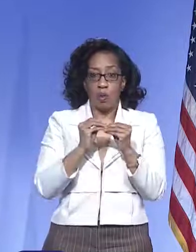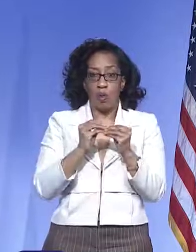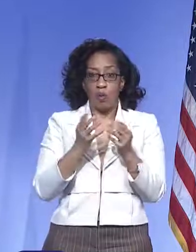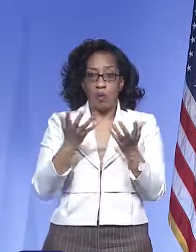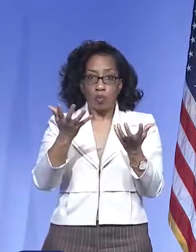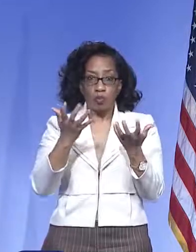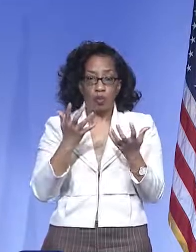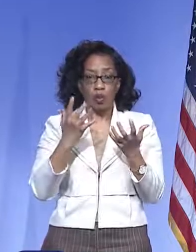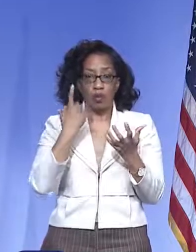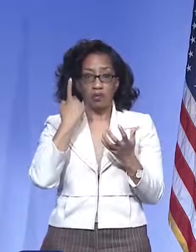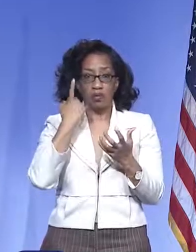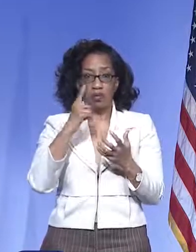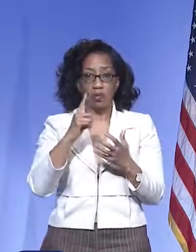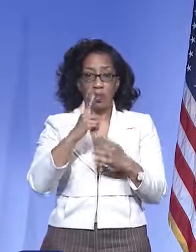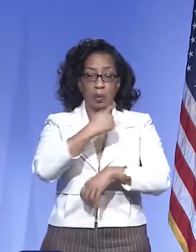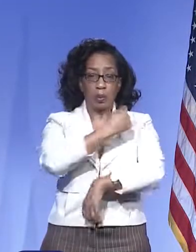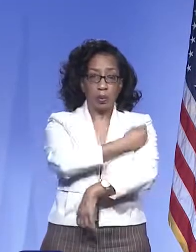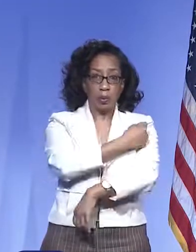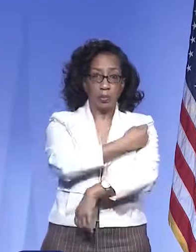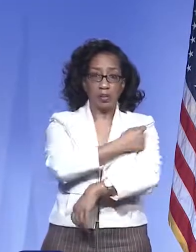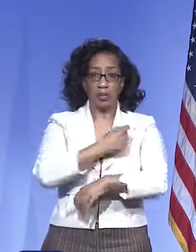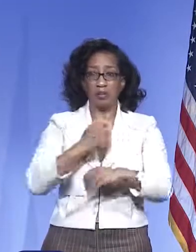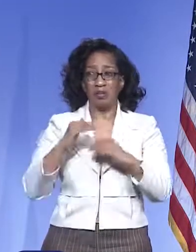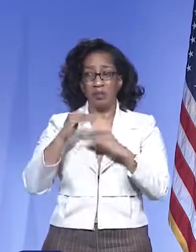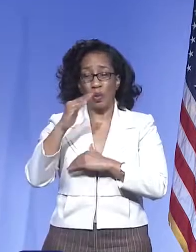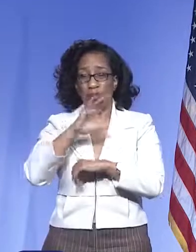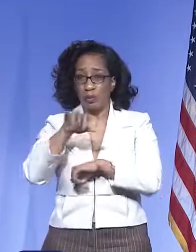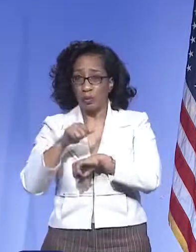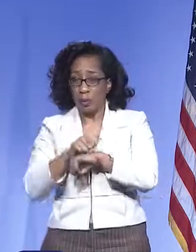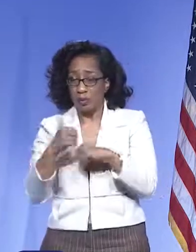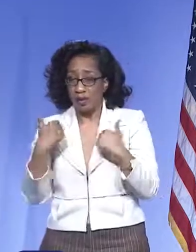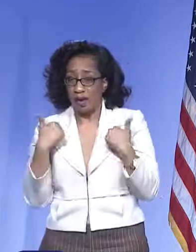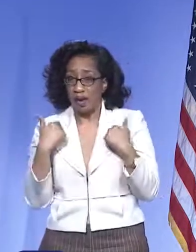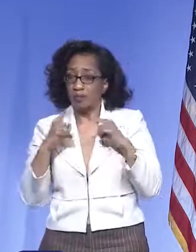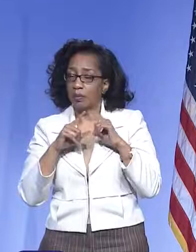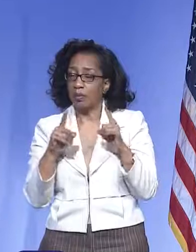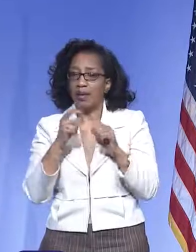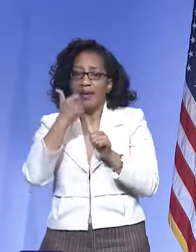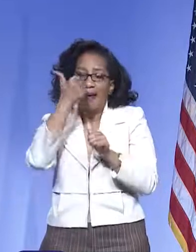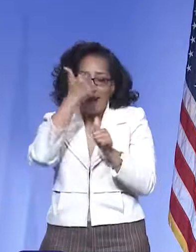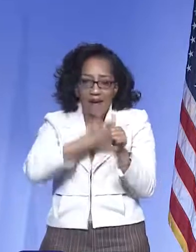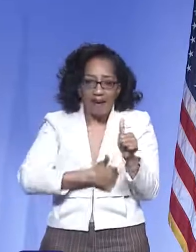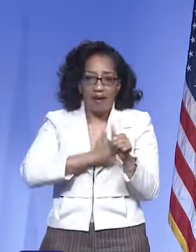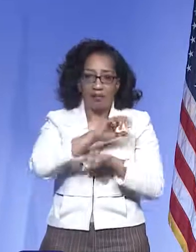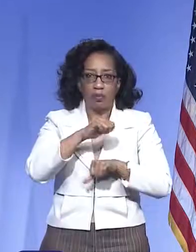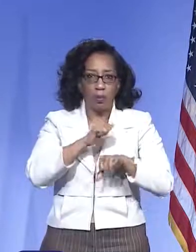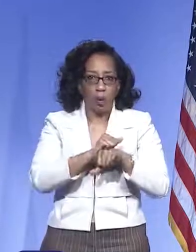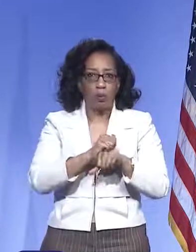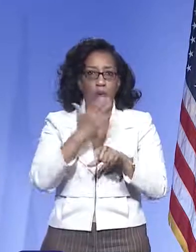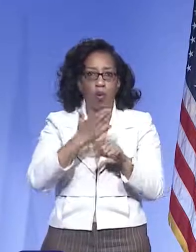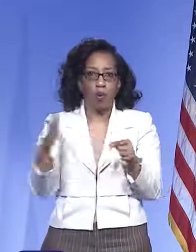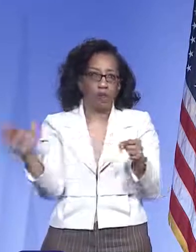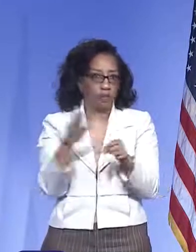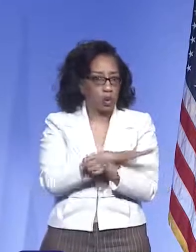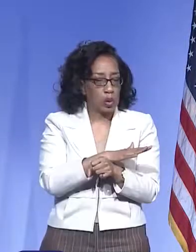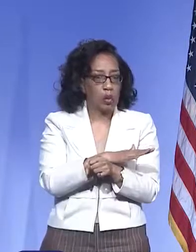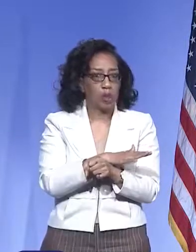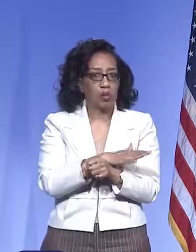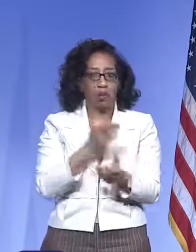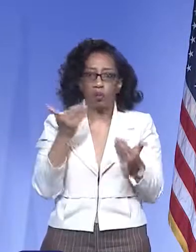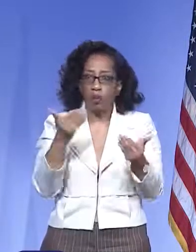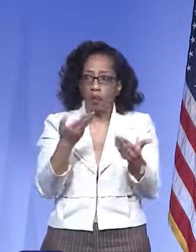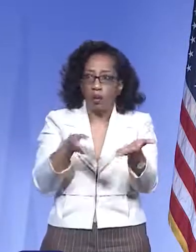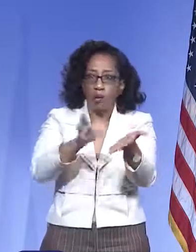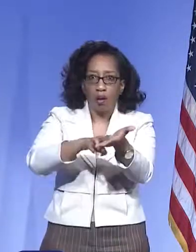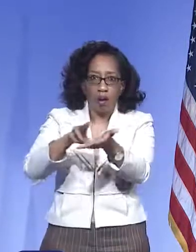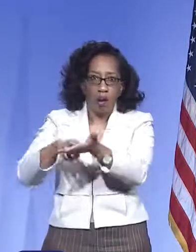and the number of appointments that we have. But again, I want to fill every single appointment that we do have next week, and I want people to be looking forward to